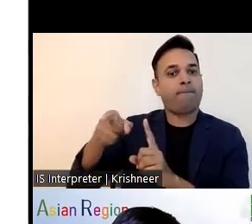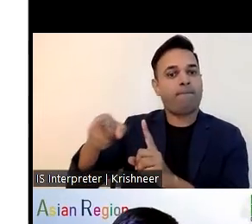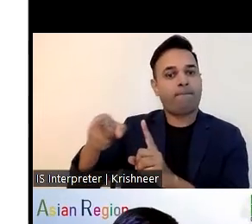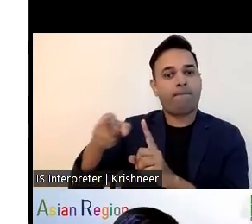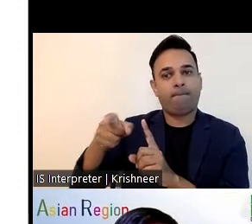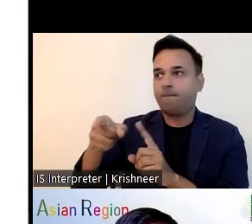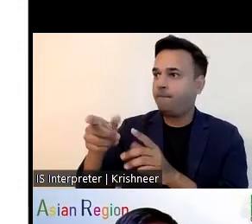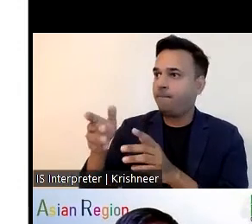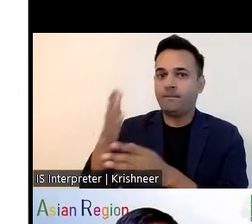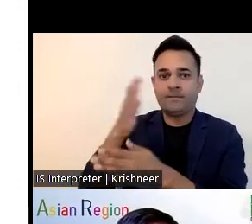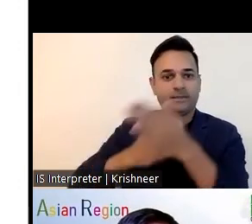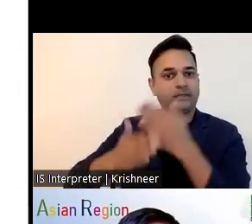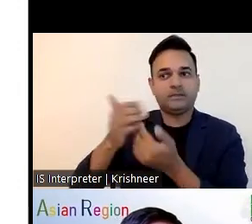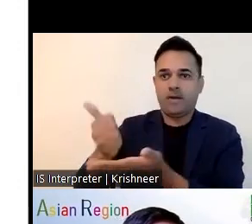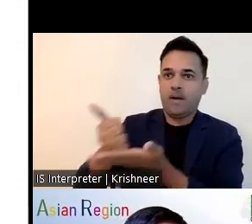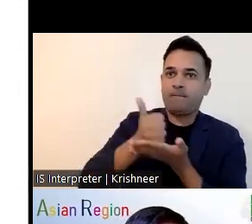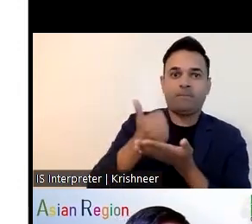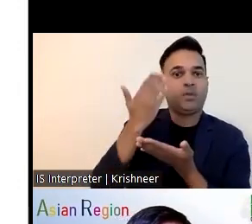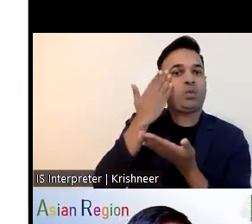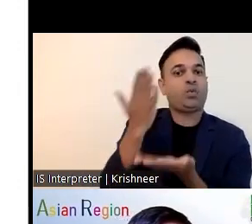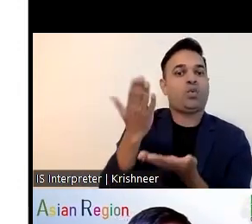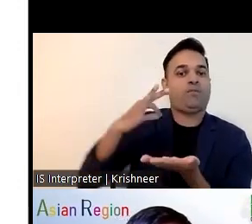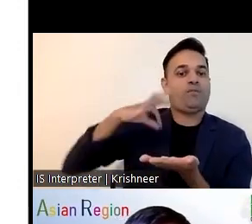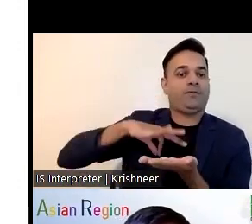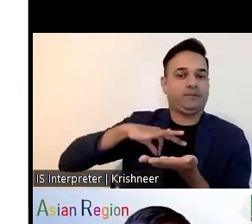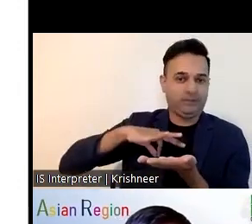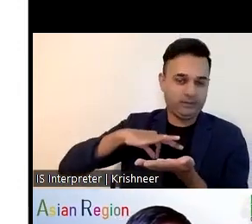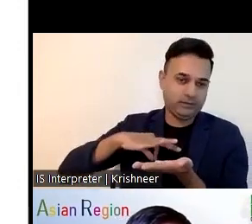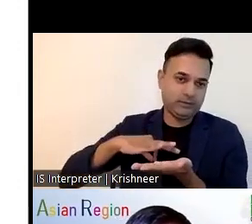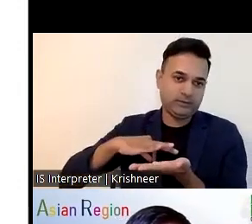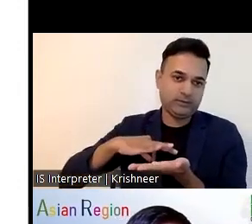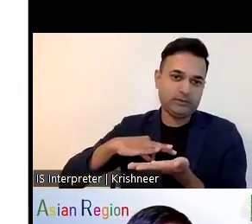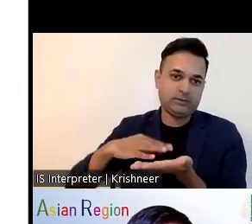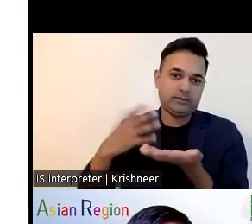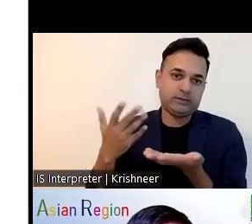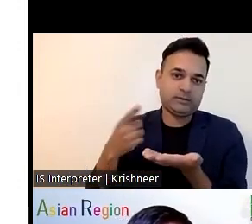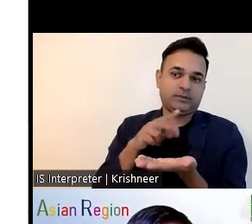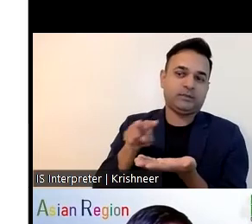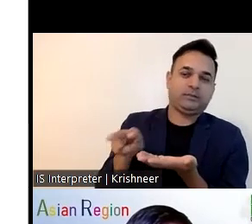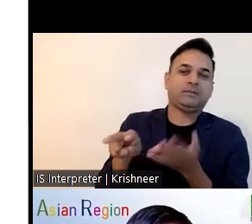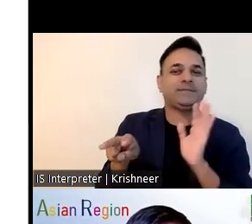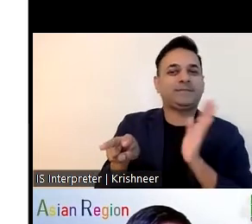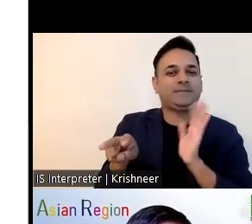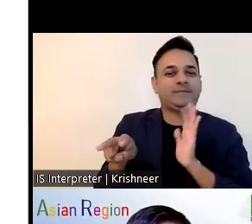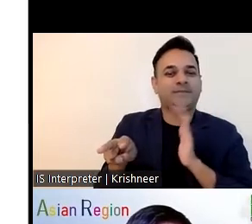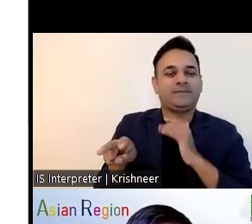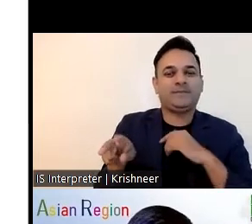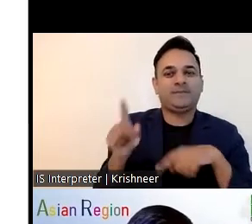profit. And we have no proper job analysis in our job market. One needs to do lots